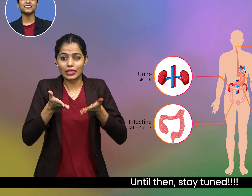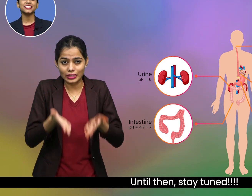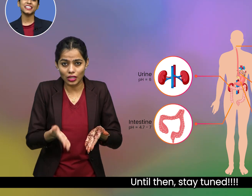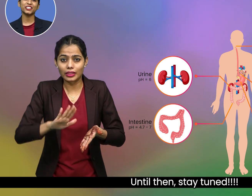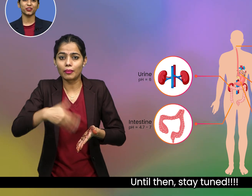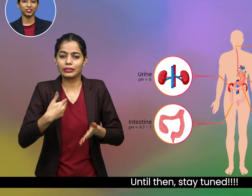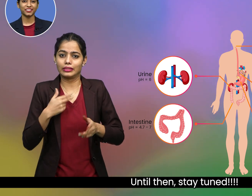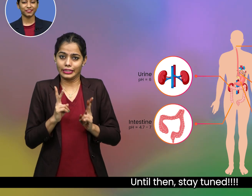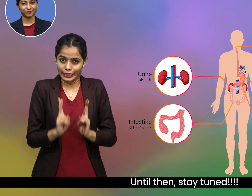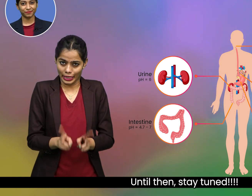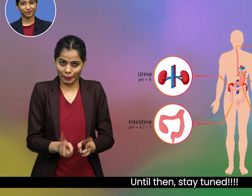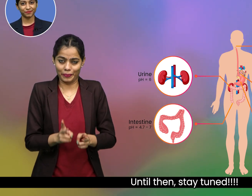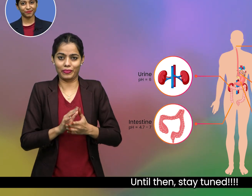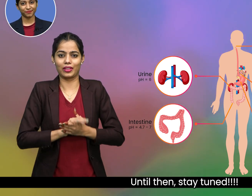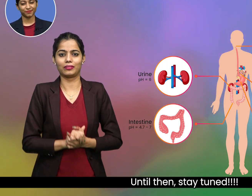Until then, stay tuned.